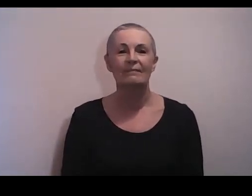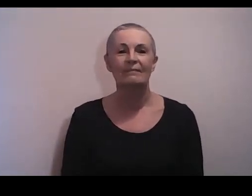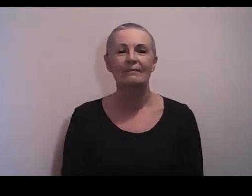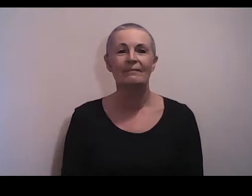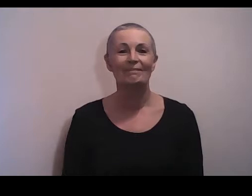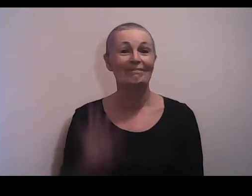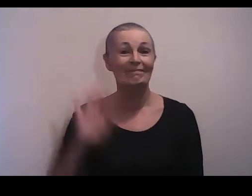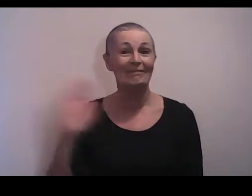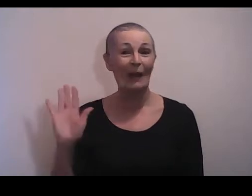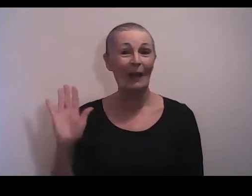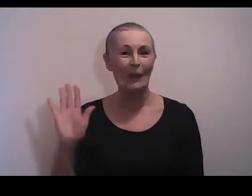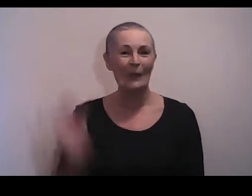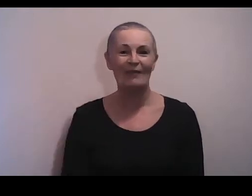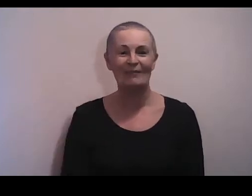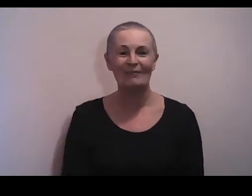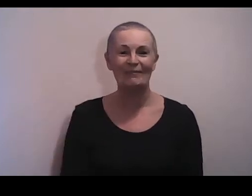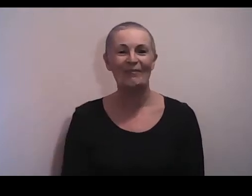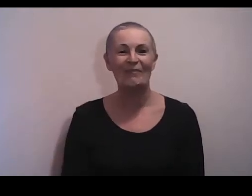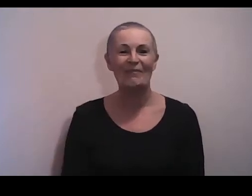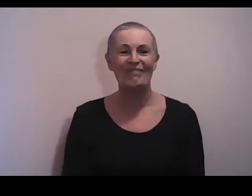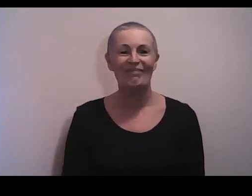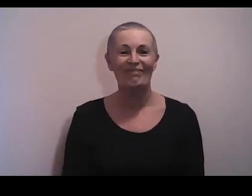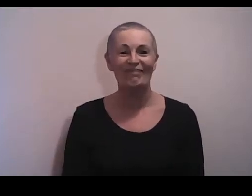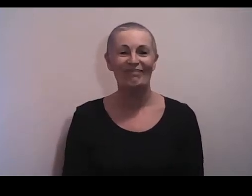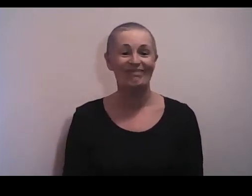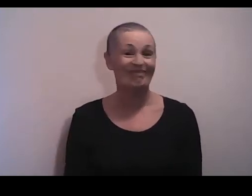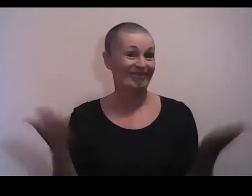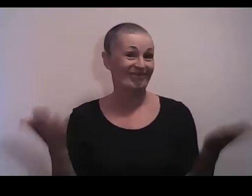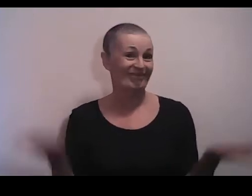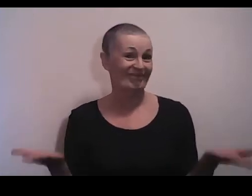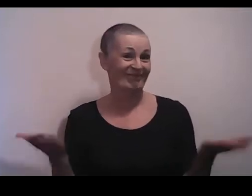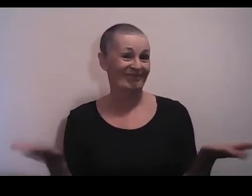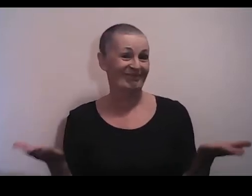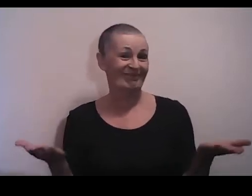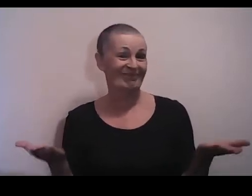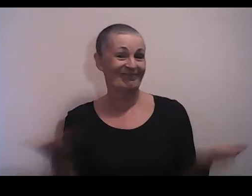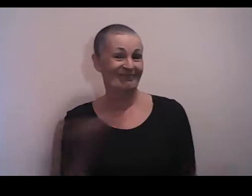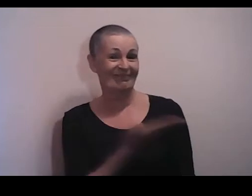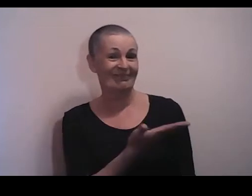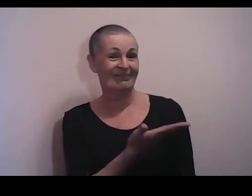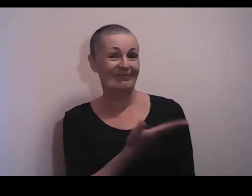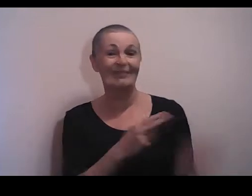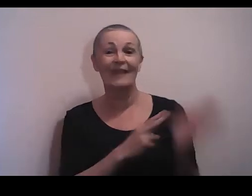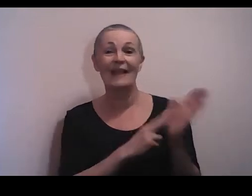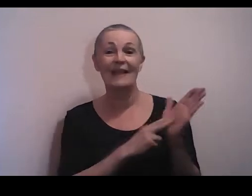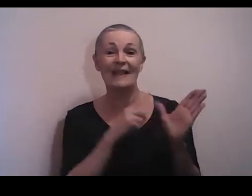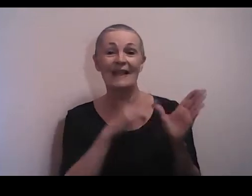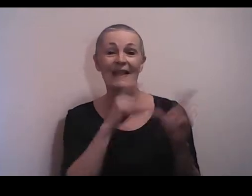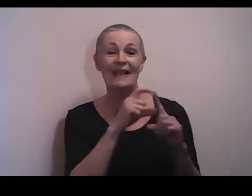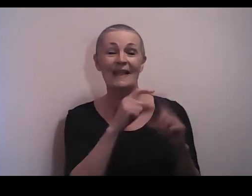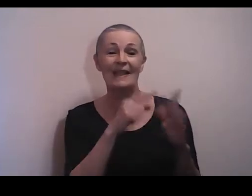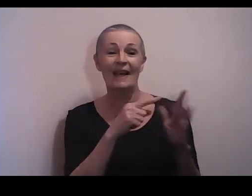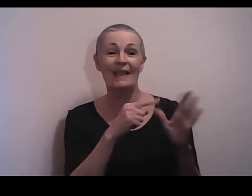Hello, here we are today again. My name is Nadia Smith and my